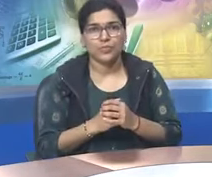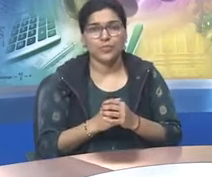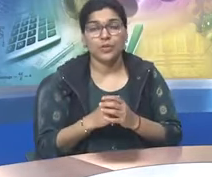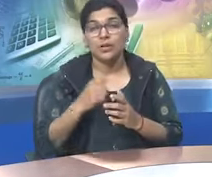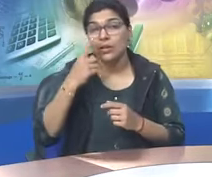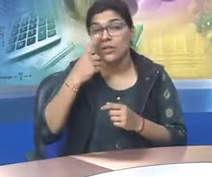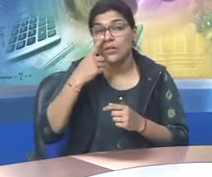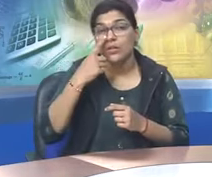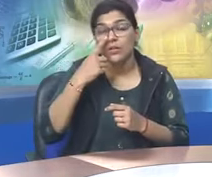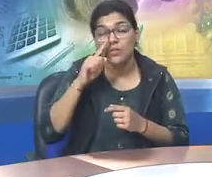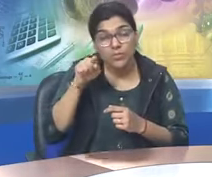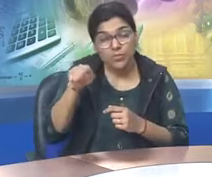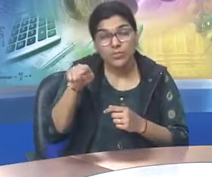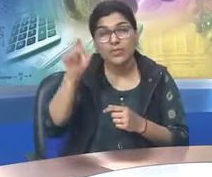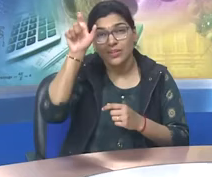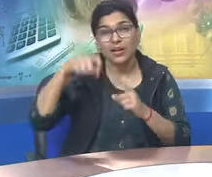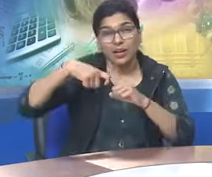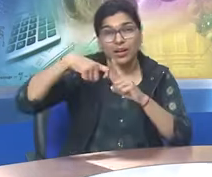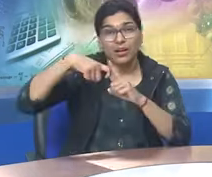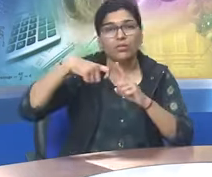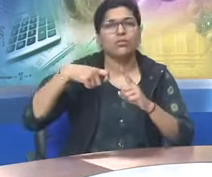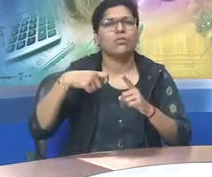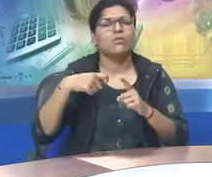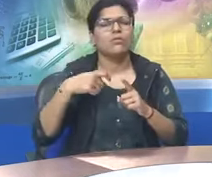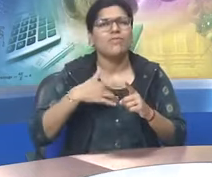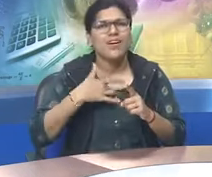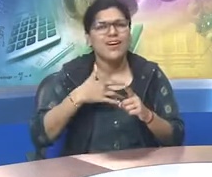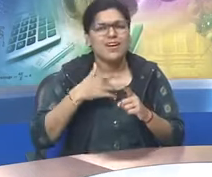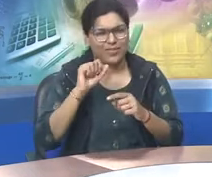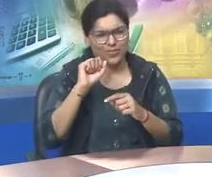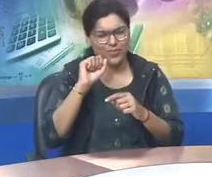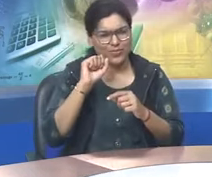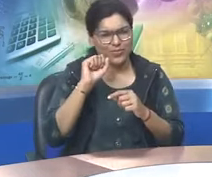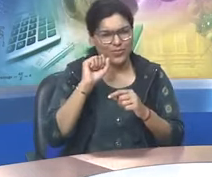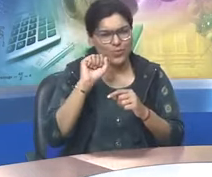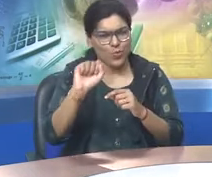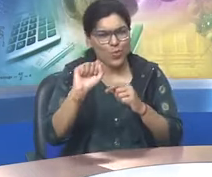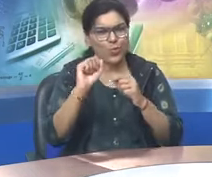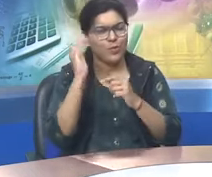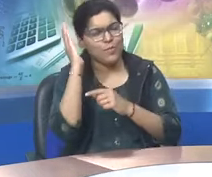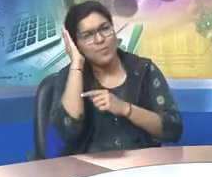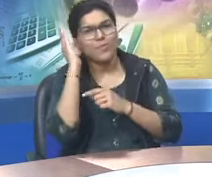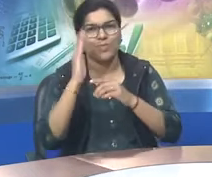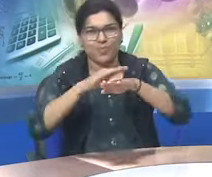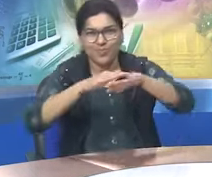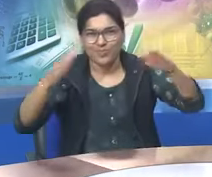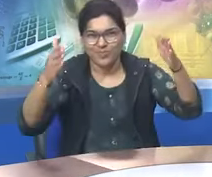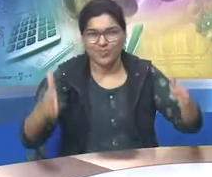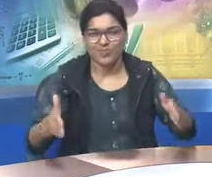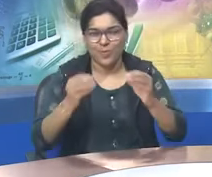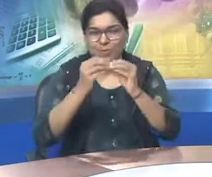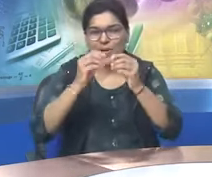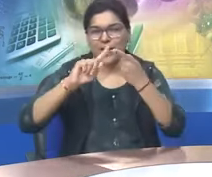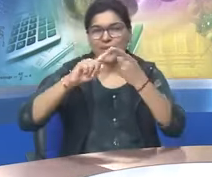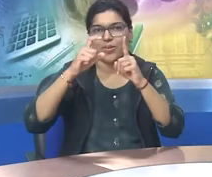bring her grandmother's house memory to her bedroom